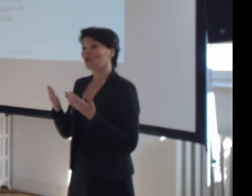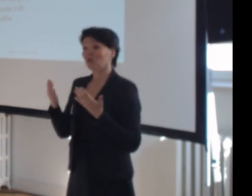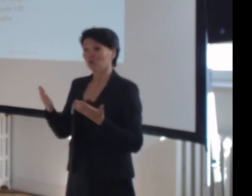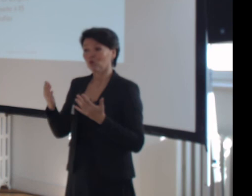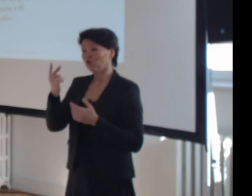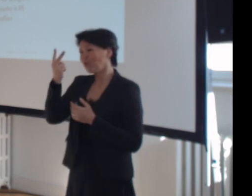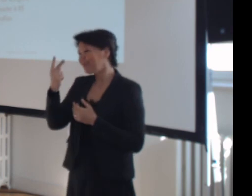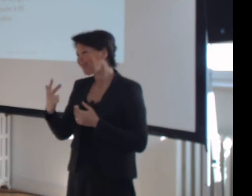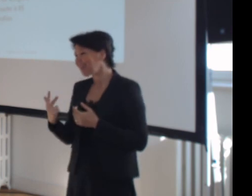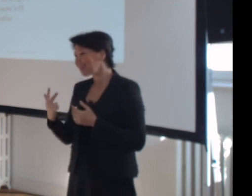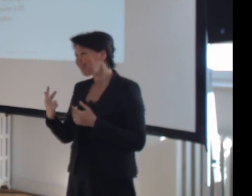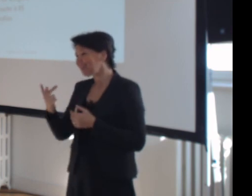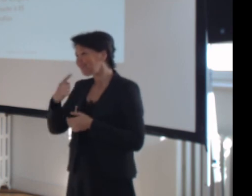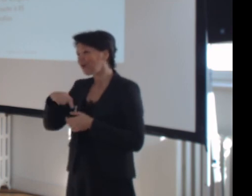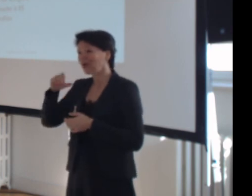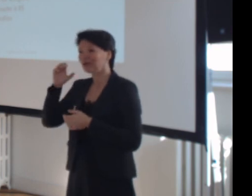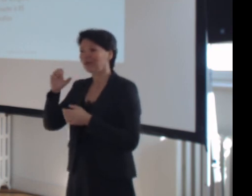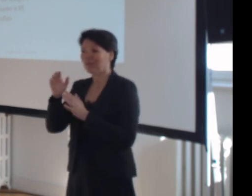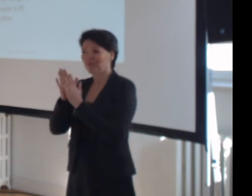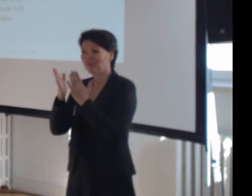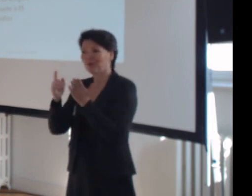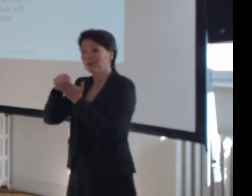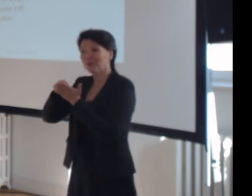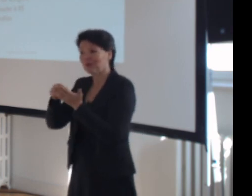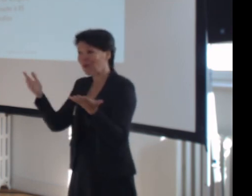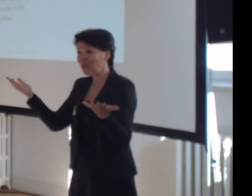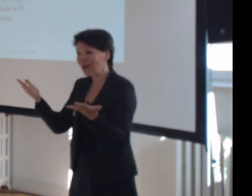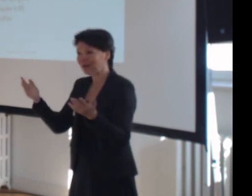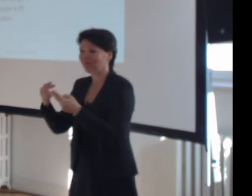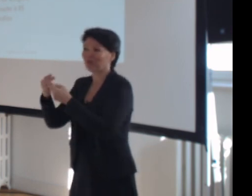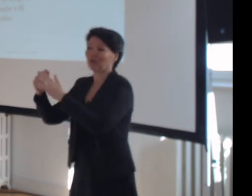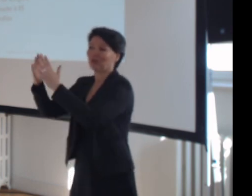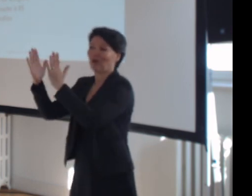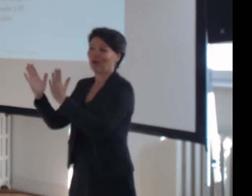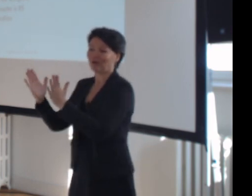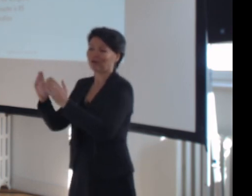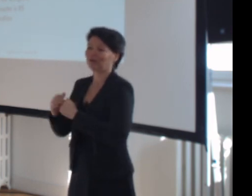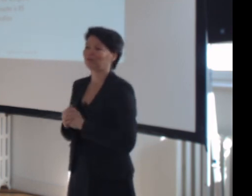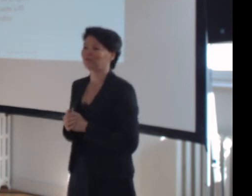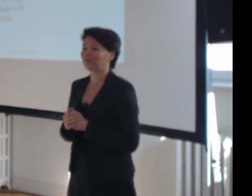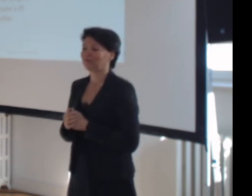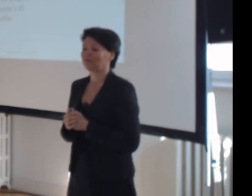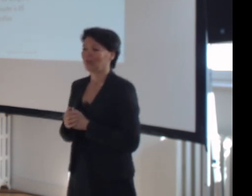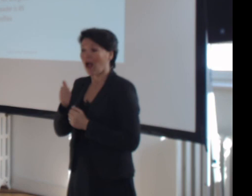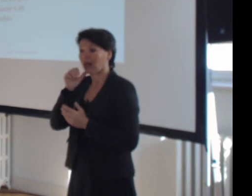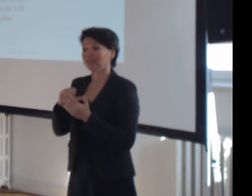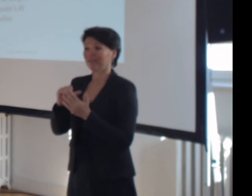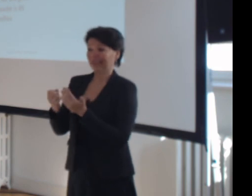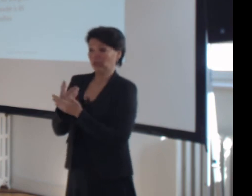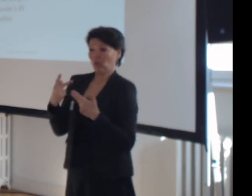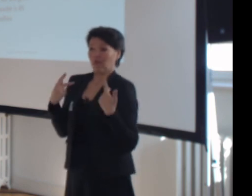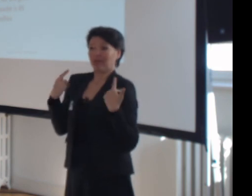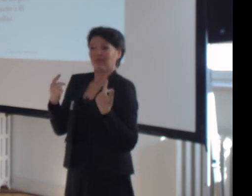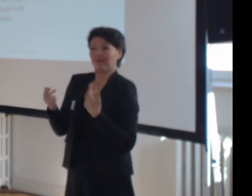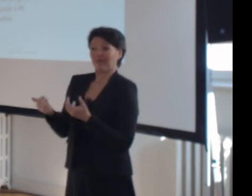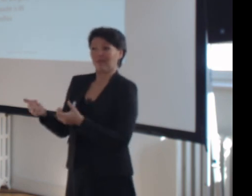of our library points are situated in retirement homes, and new memberships are also all coming from